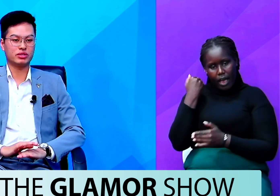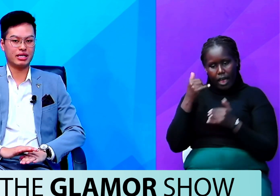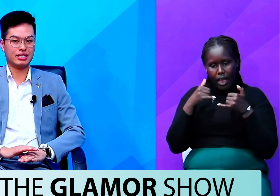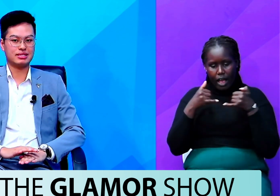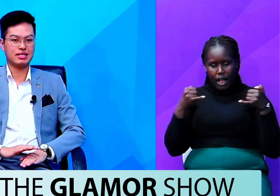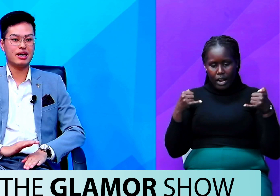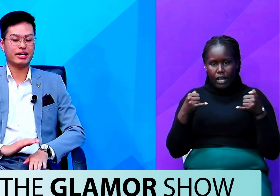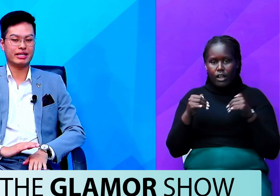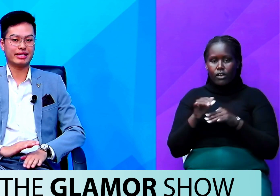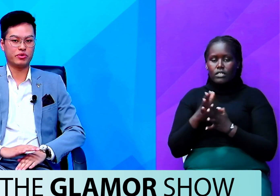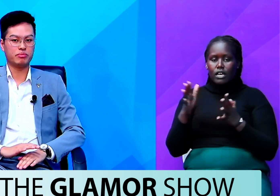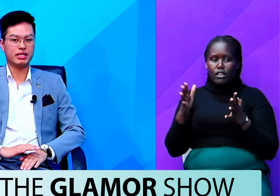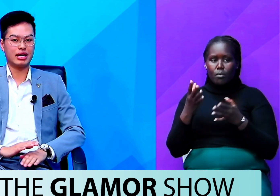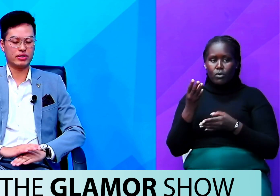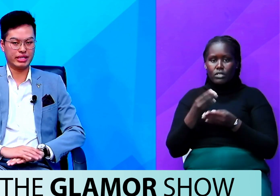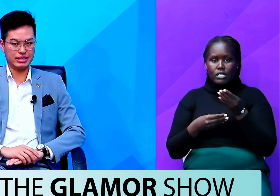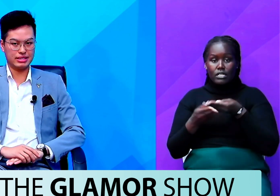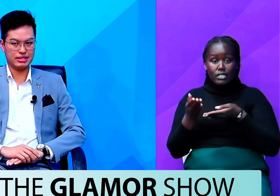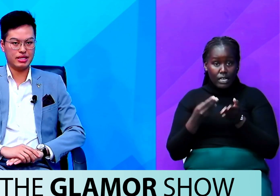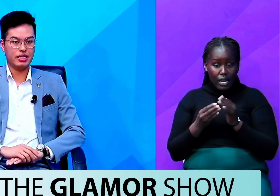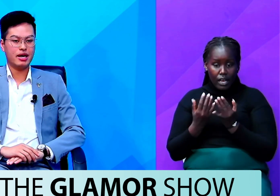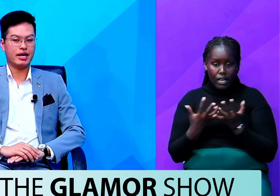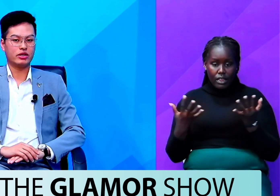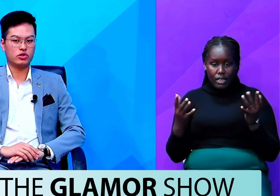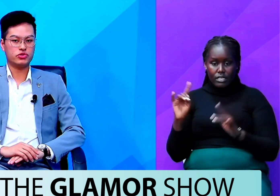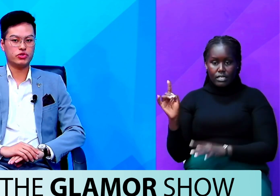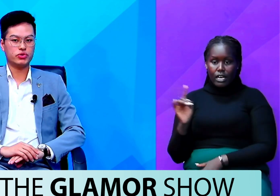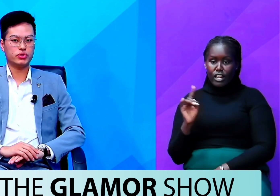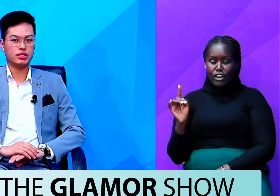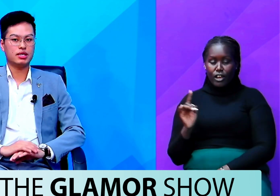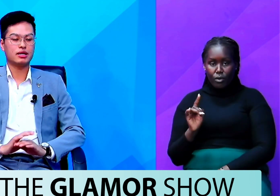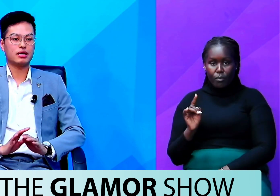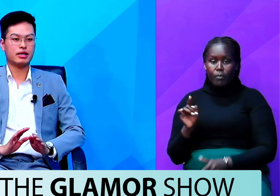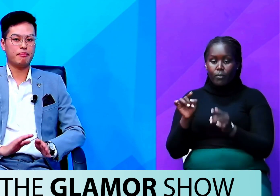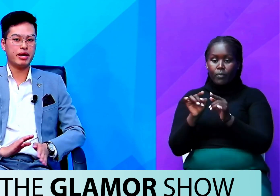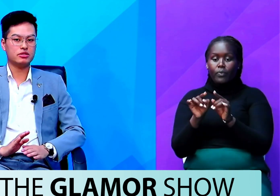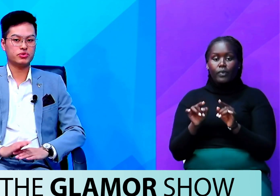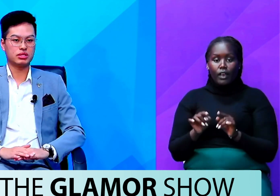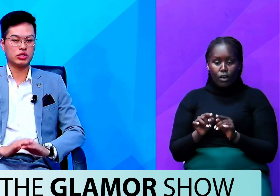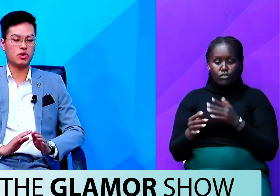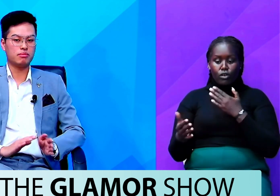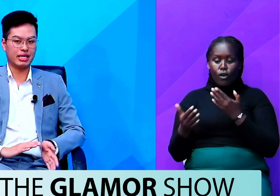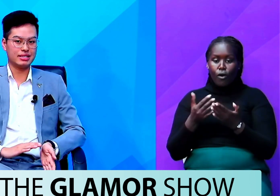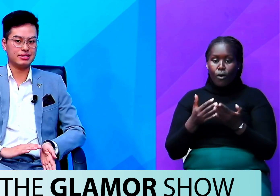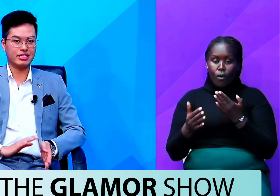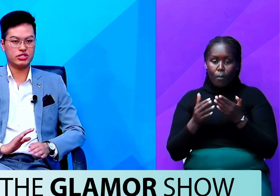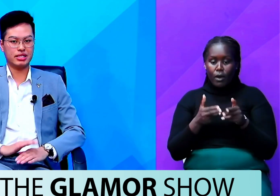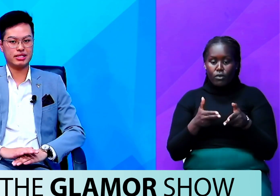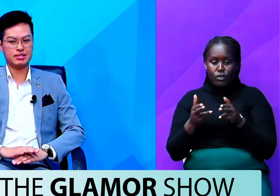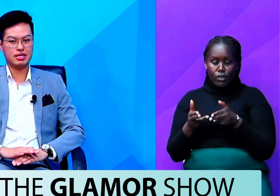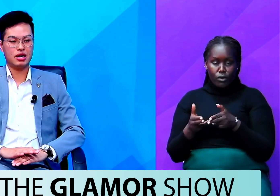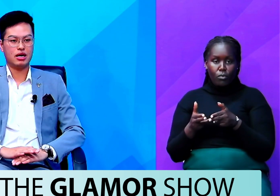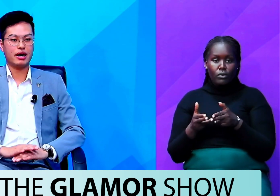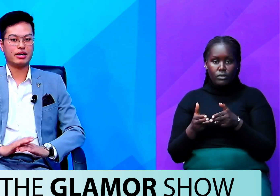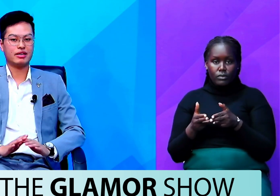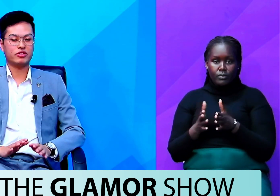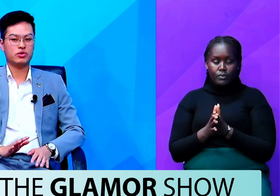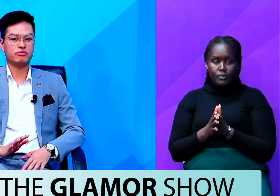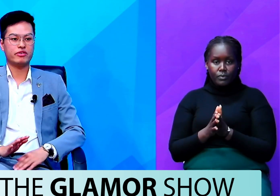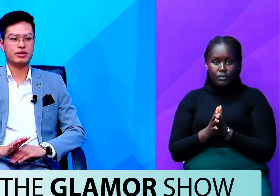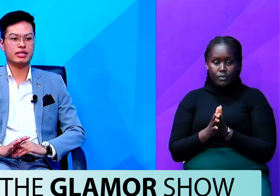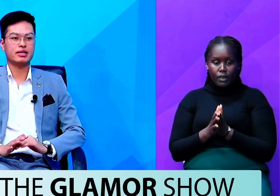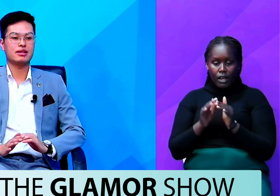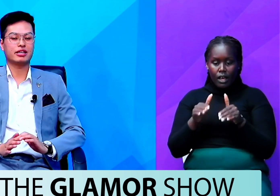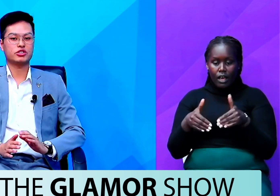selling products in Nairobi nowadays. And also compared to the normal lace, the HD lace giving